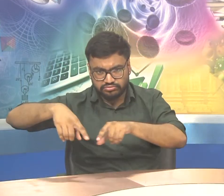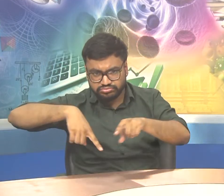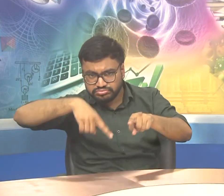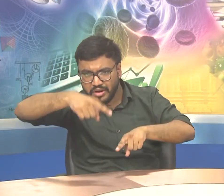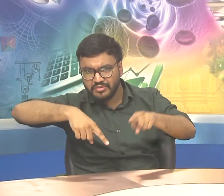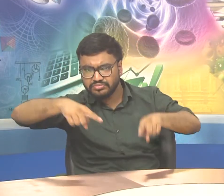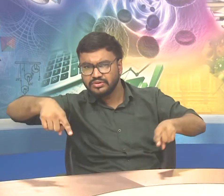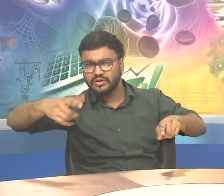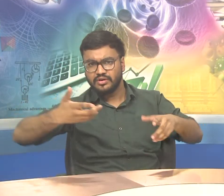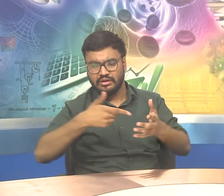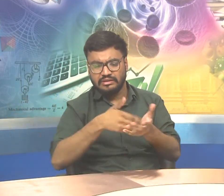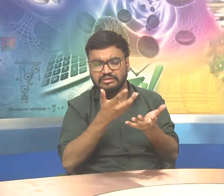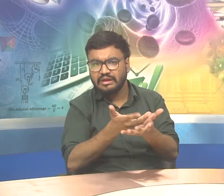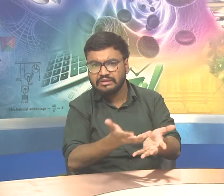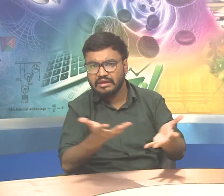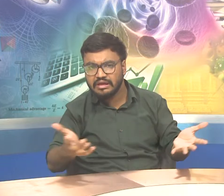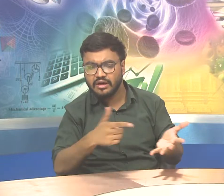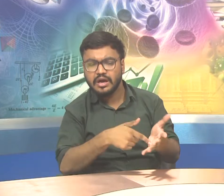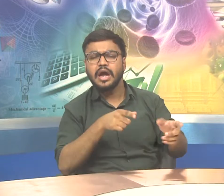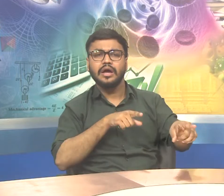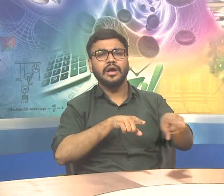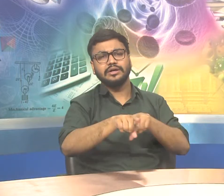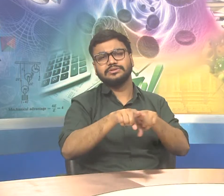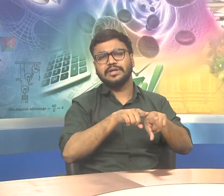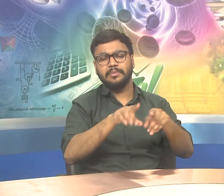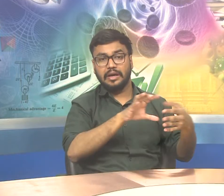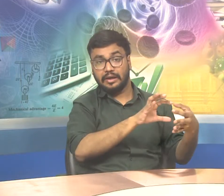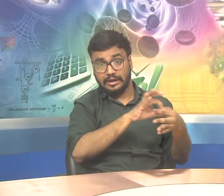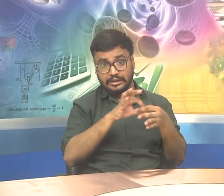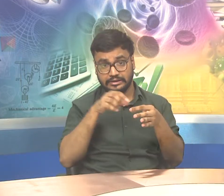Vibration is the fast back and forth movement,